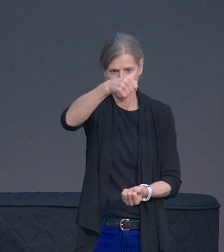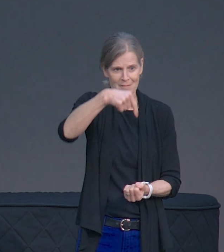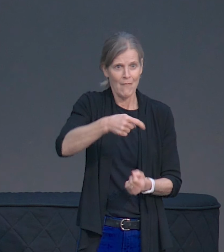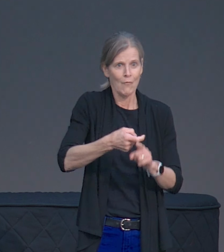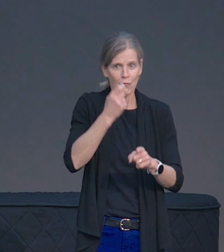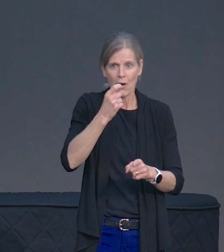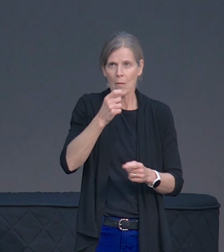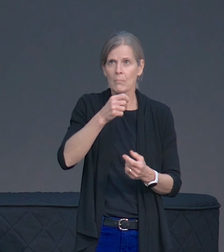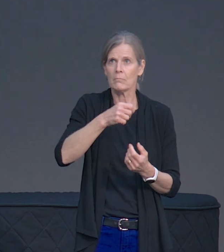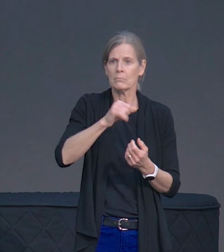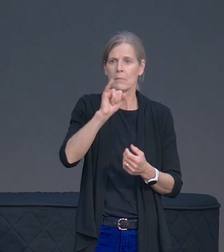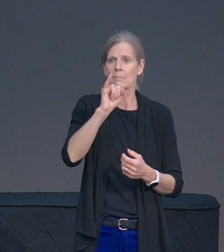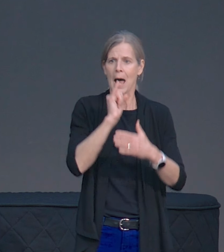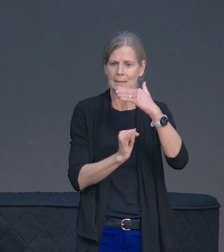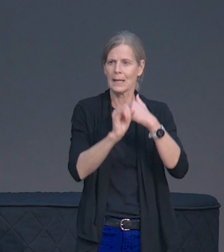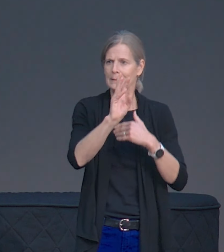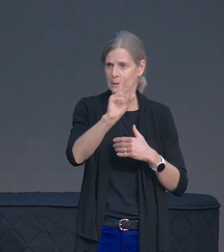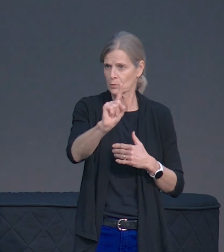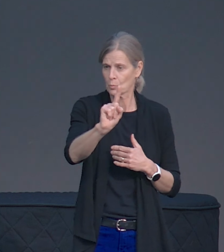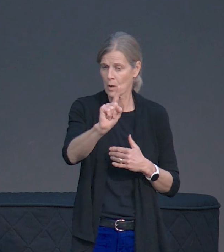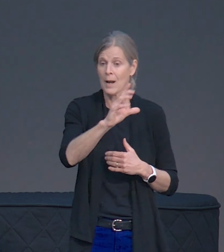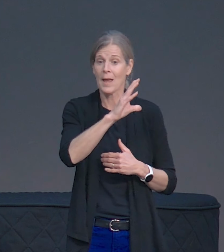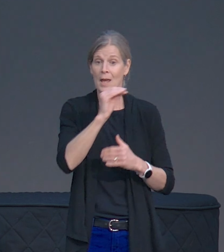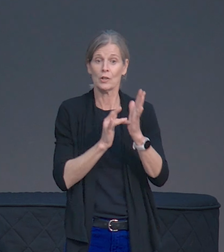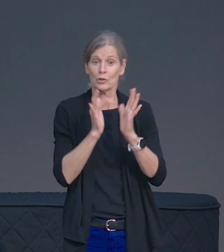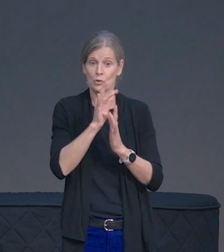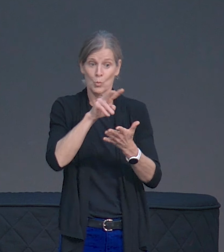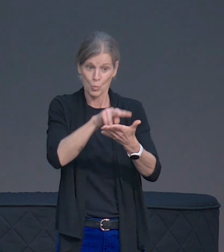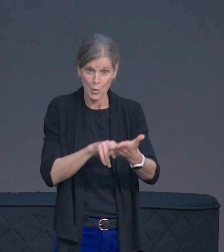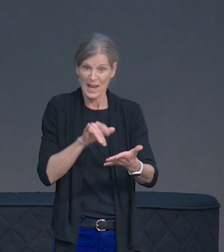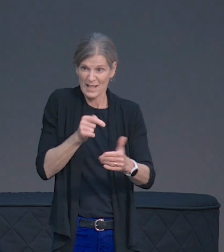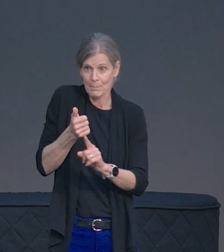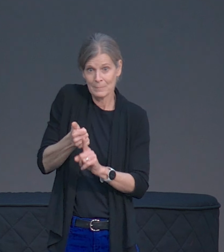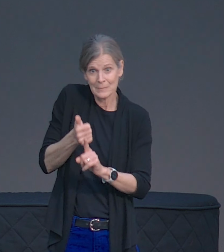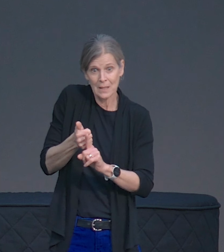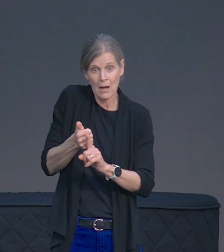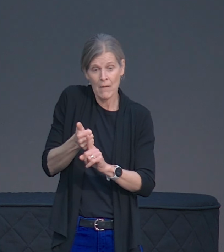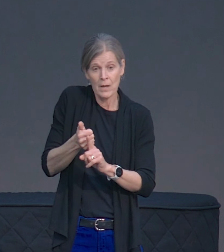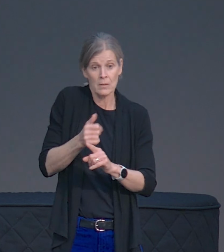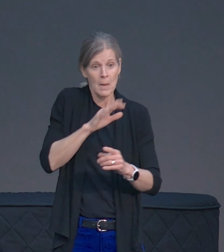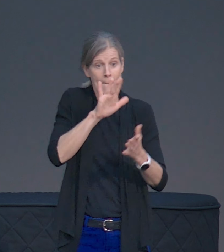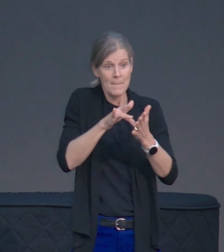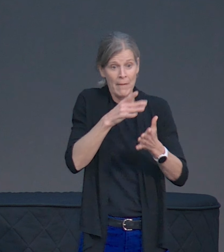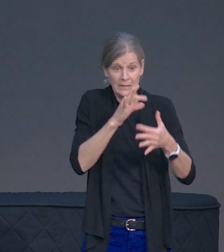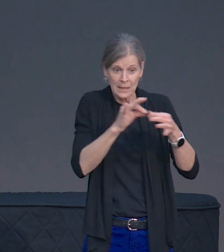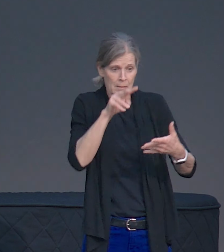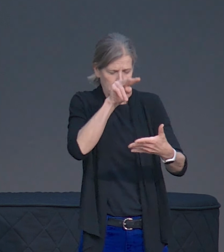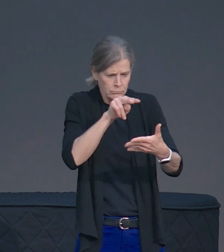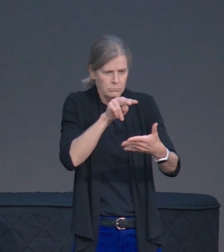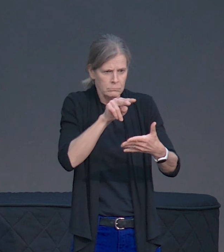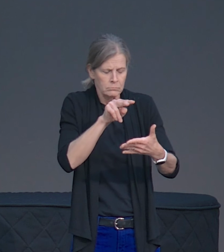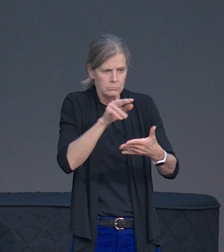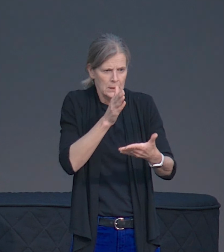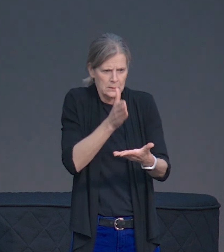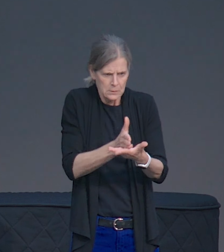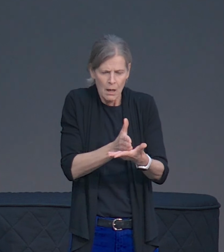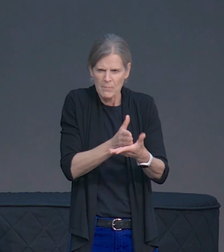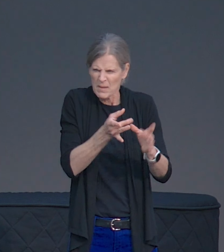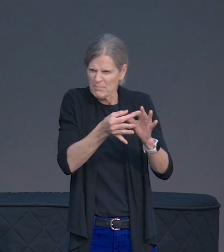Isaiah 61 And Jesus Read When Jesus Read He Came To The Middle Of A Sentence And He Stopped